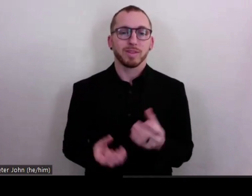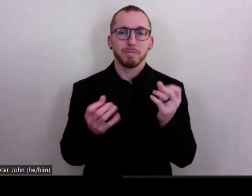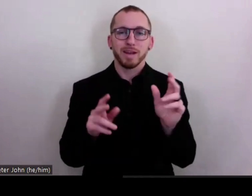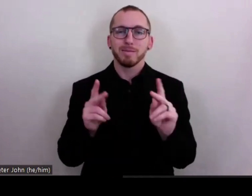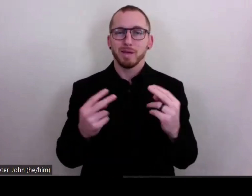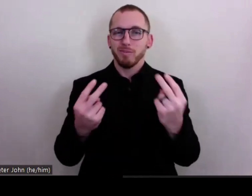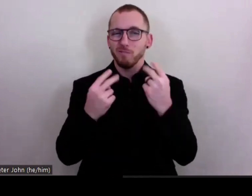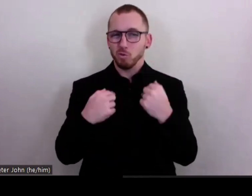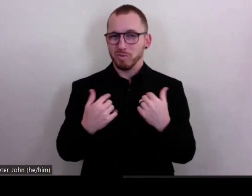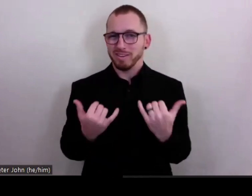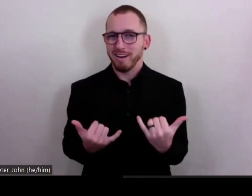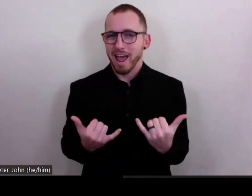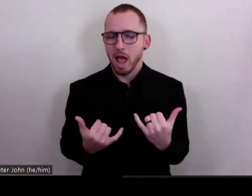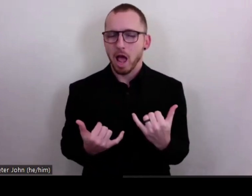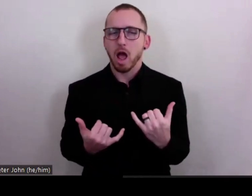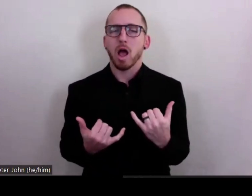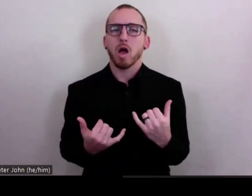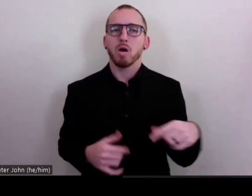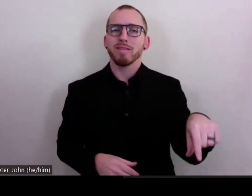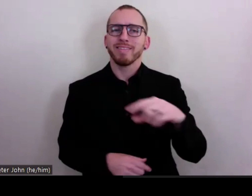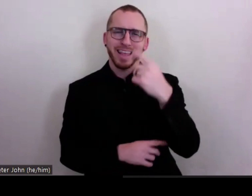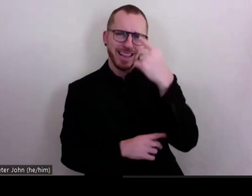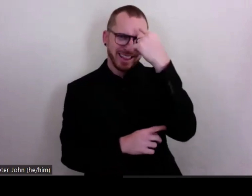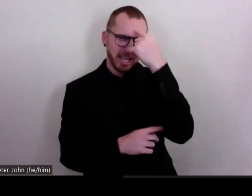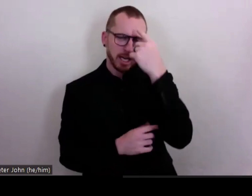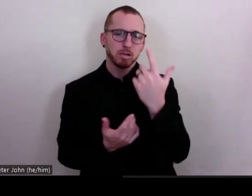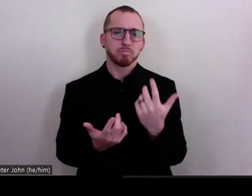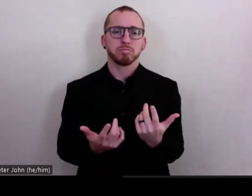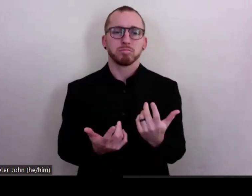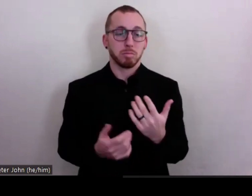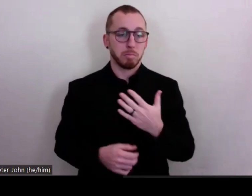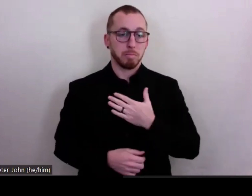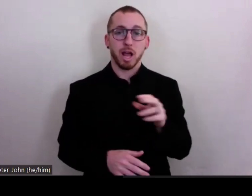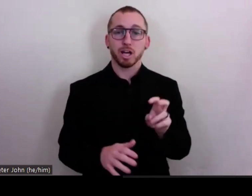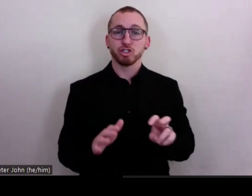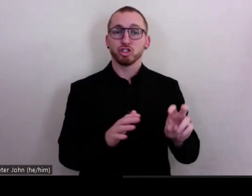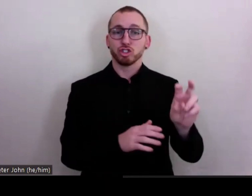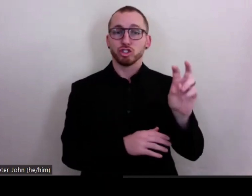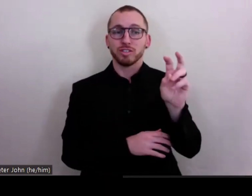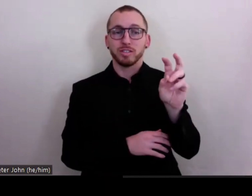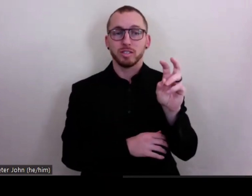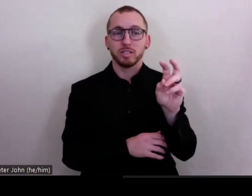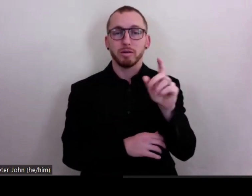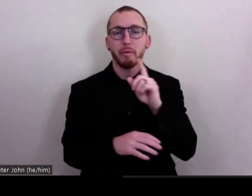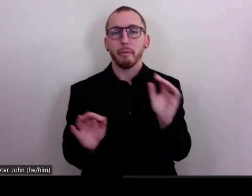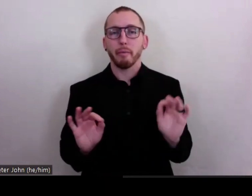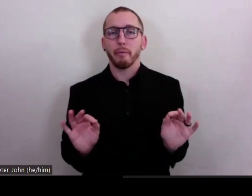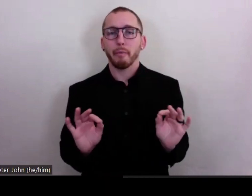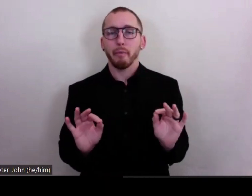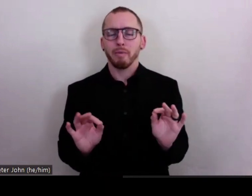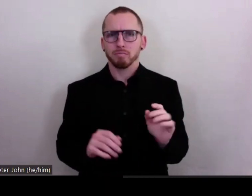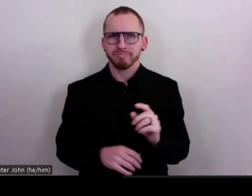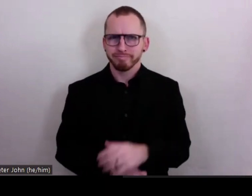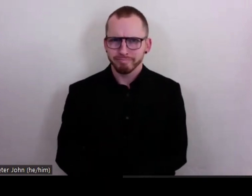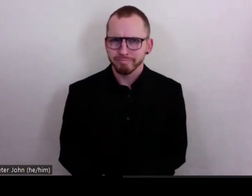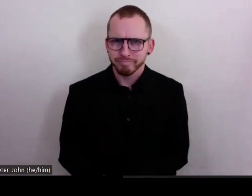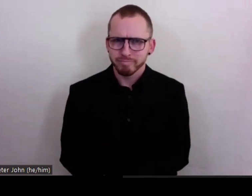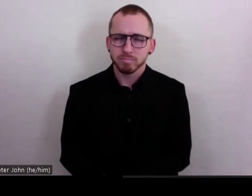and think that the journey has not been as hard as it has been for